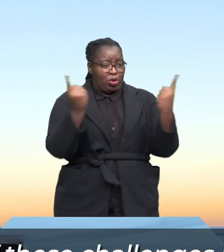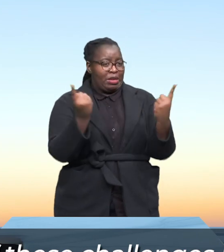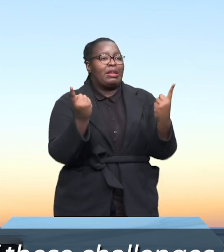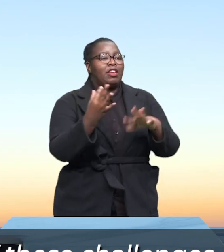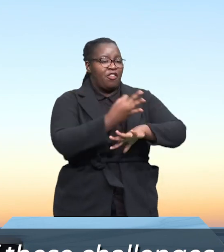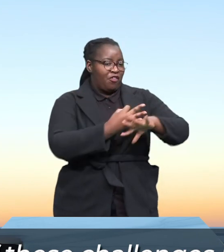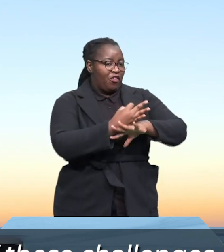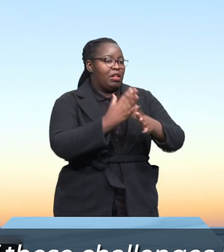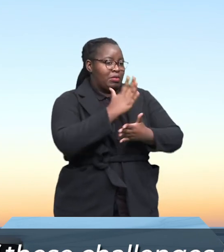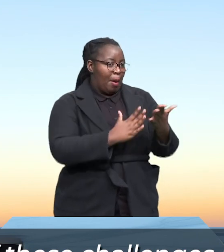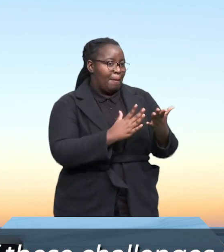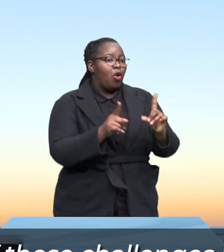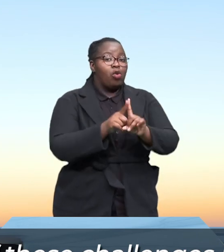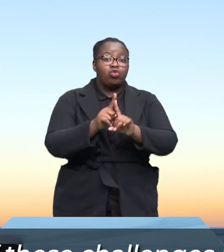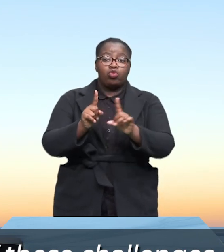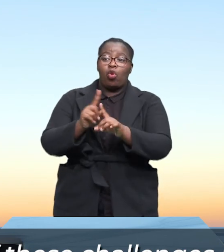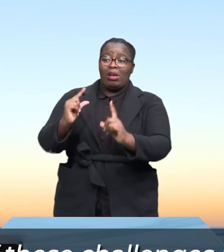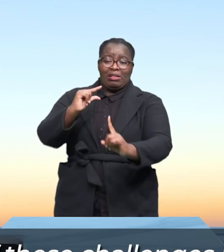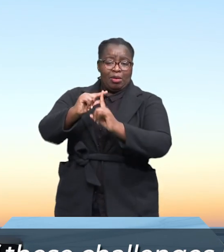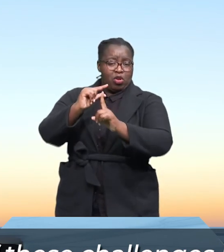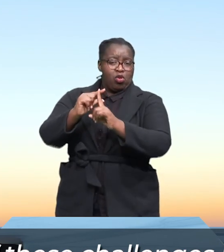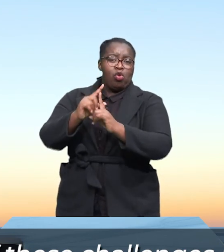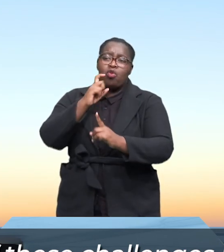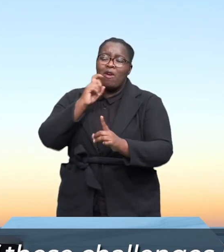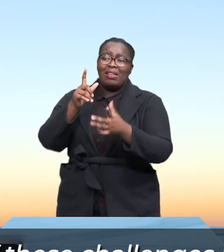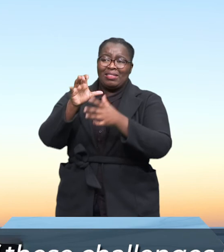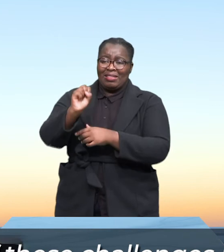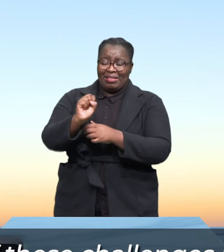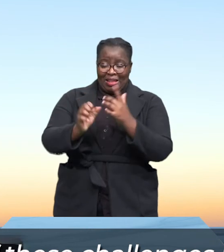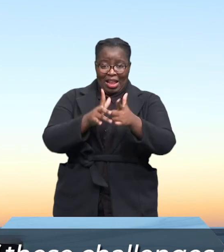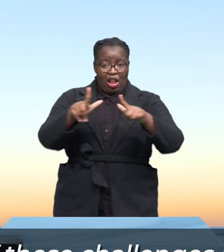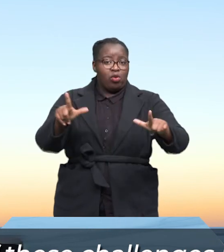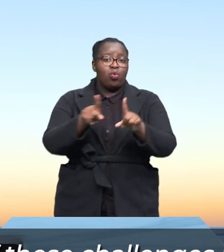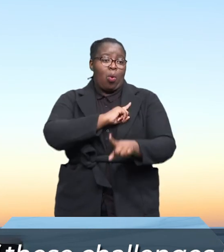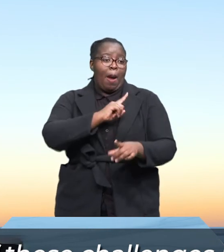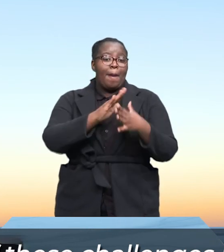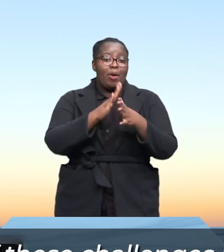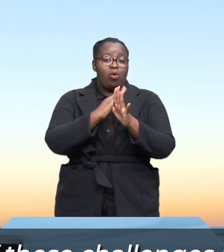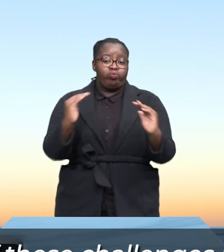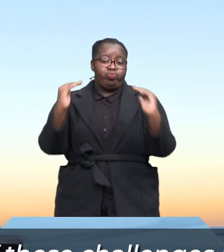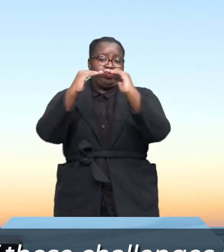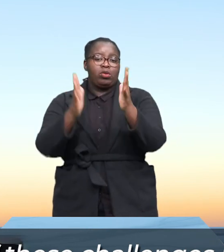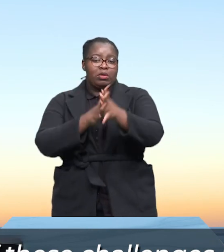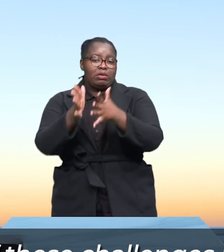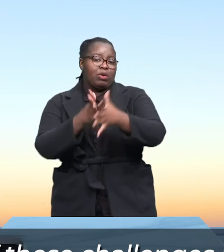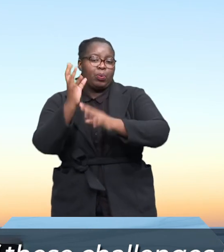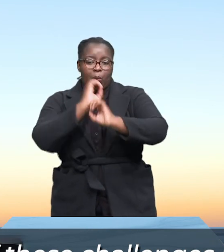unique to a particular field. The terminology that has been spelled out in SASL because there are no equivalent